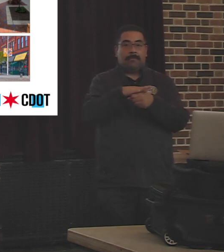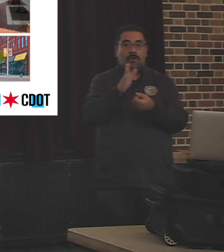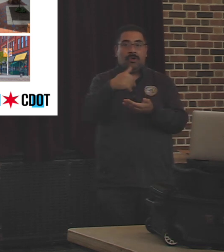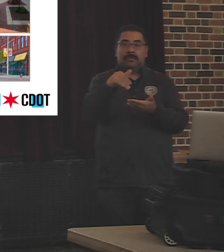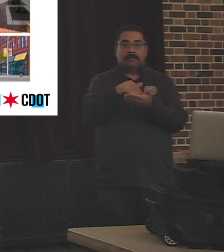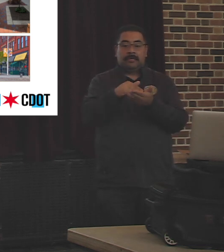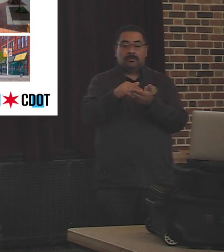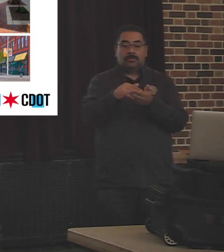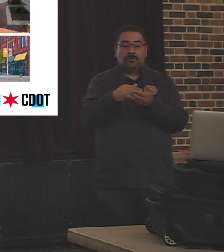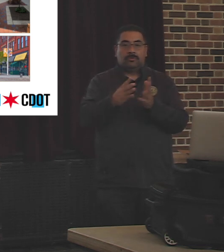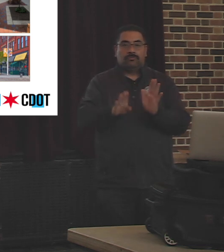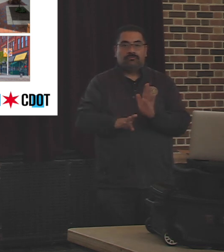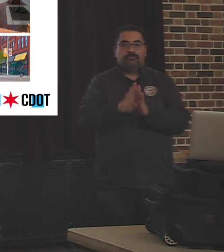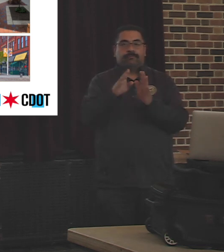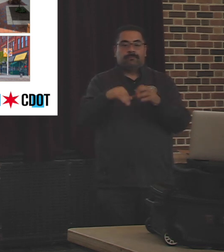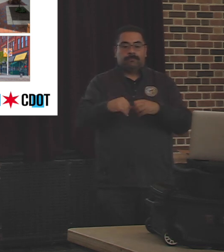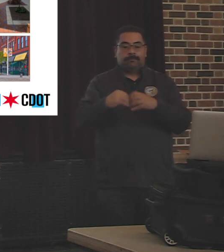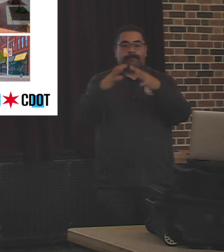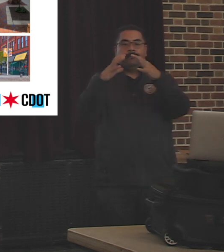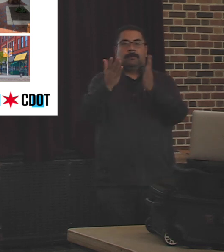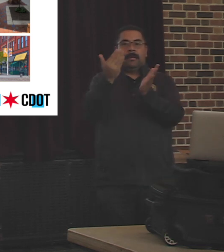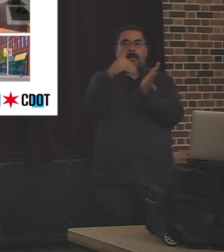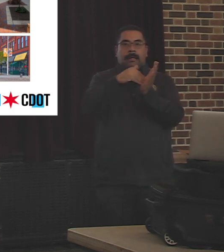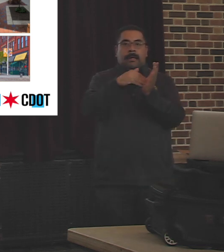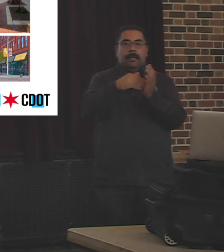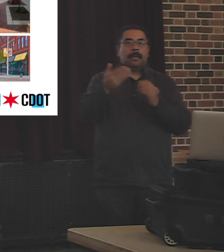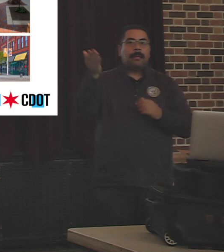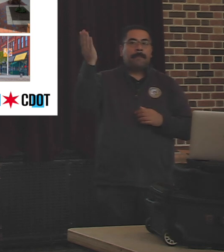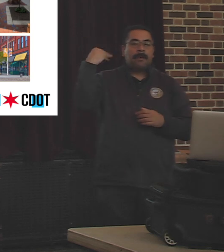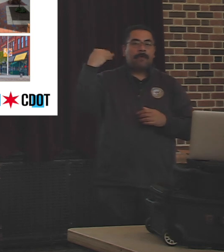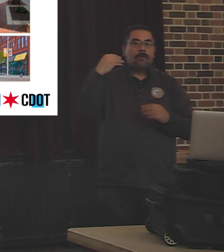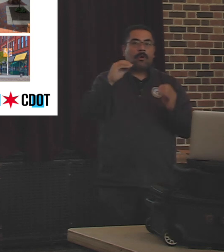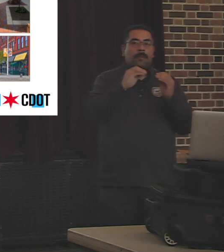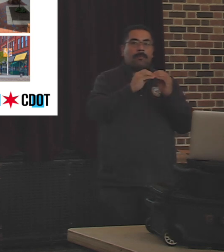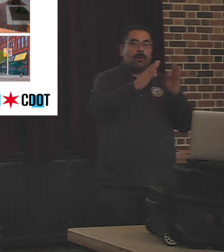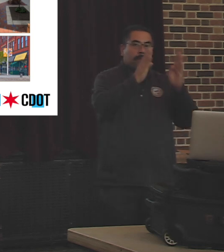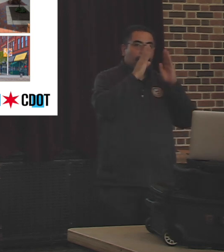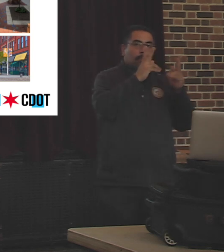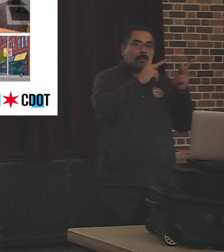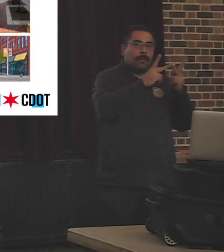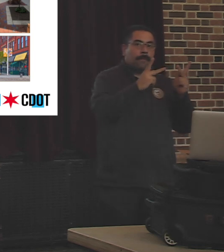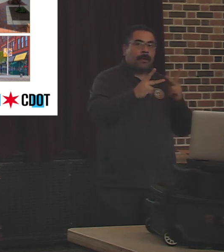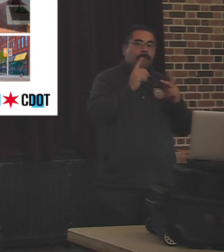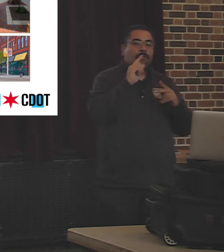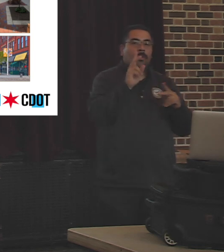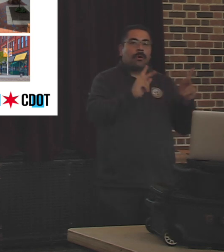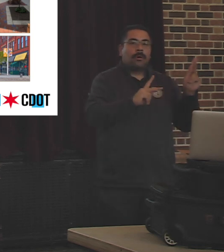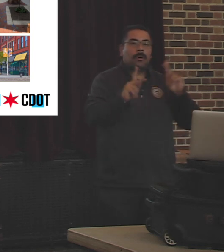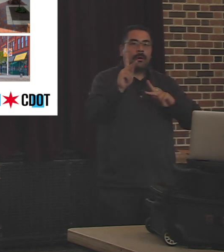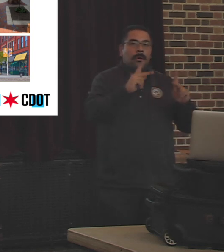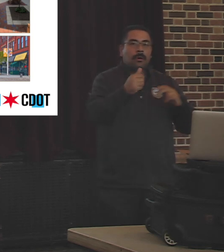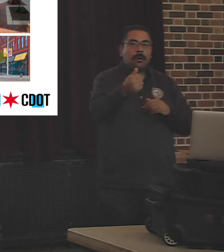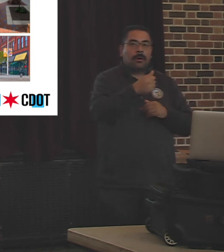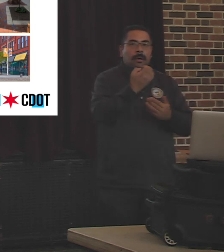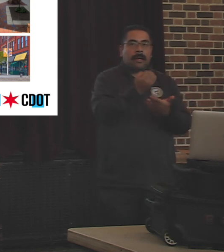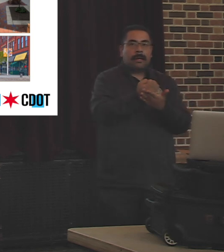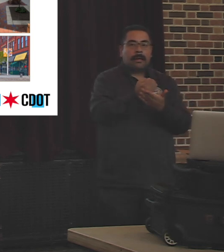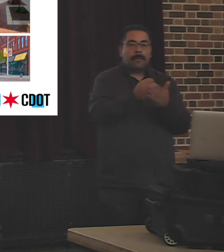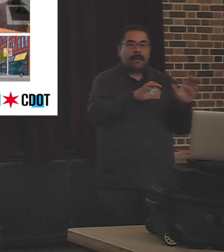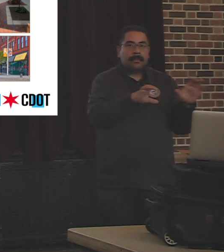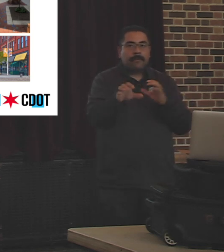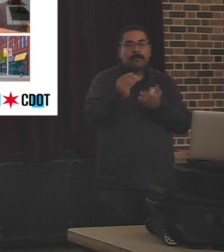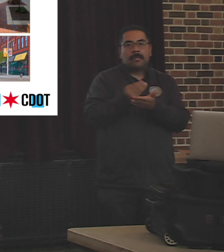centers that have historically served as focal points for pedestrian activity, economic activity,